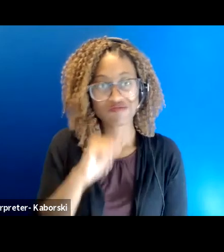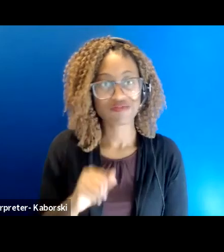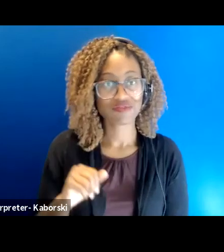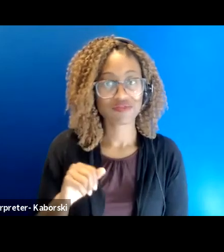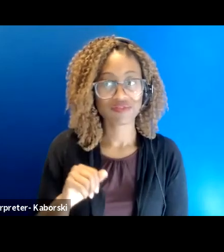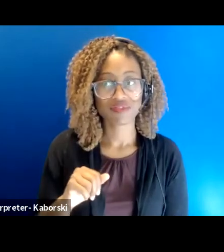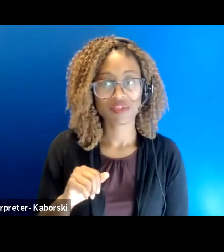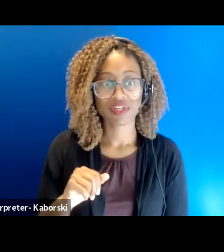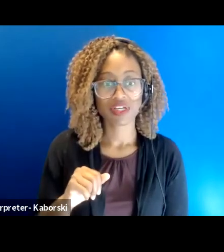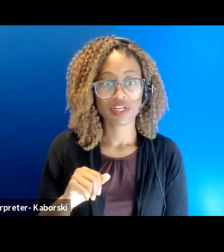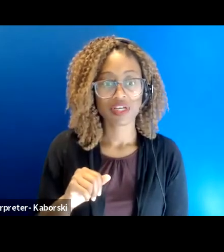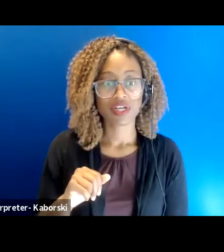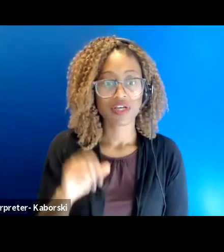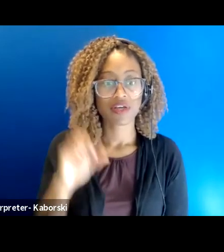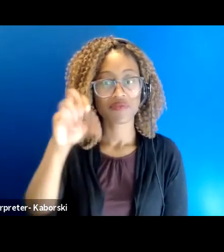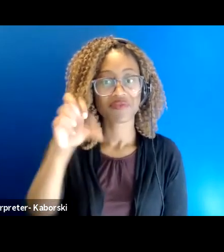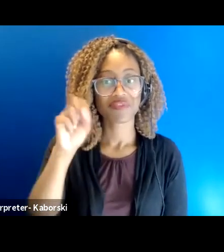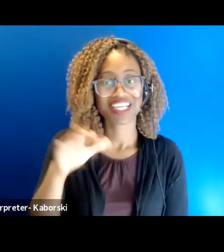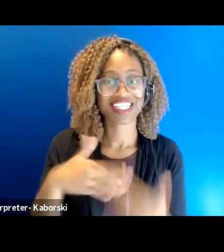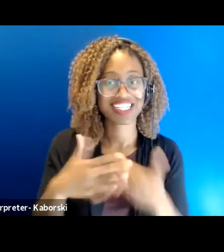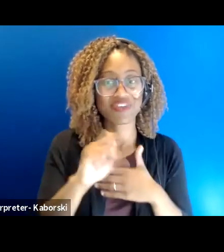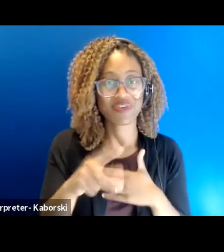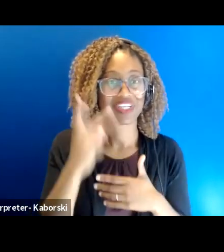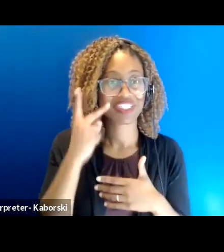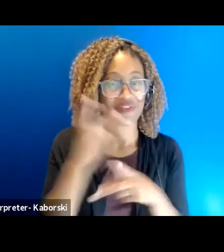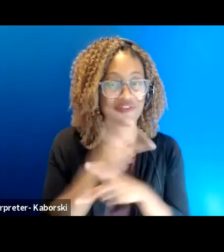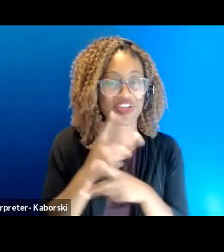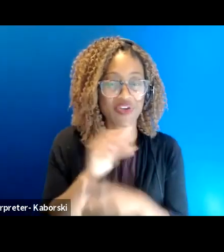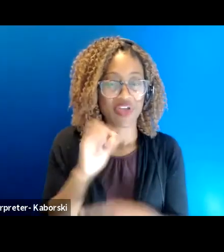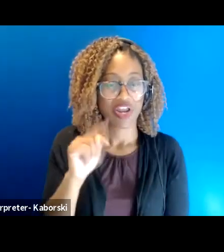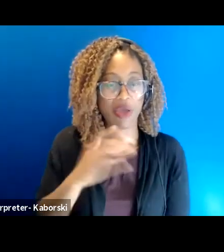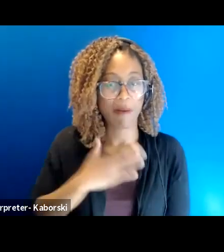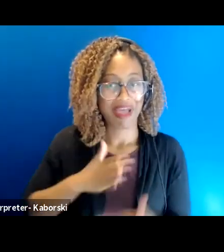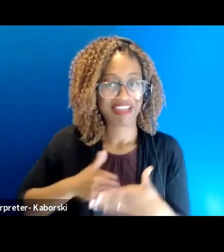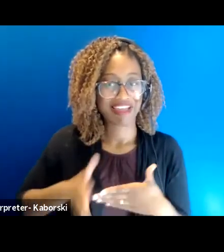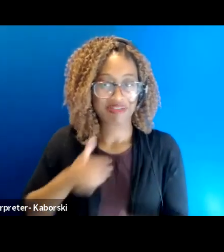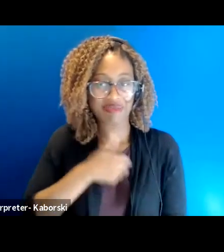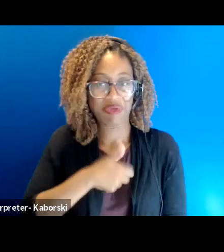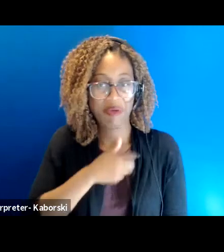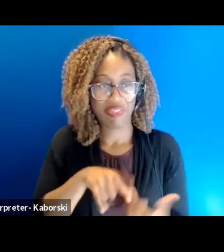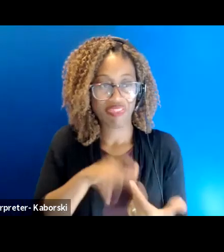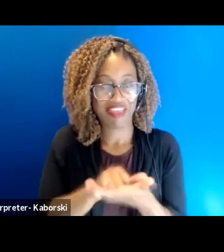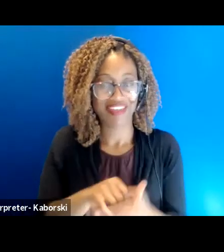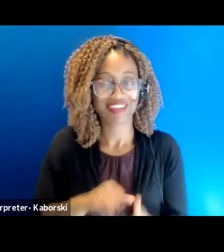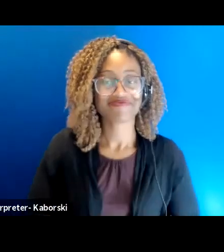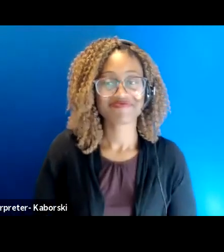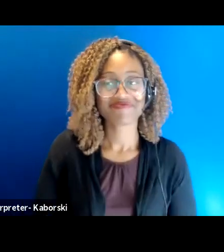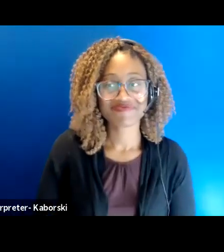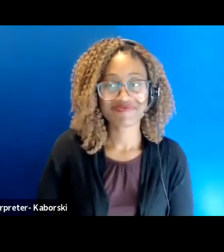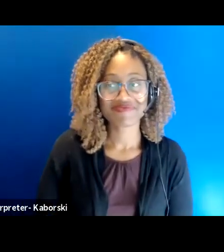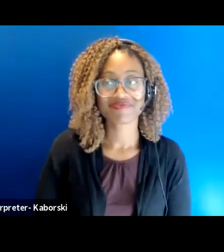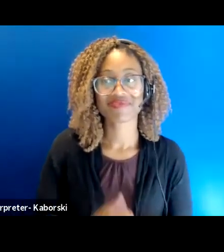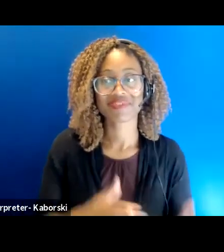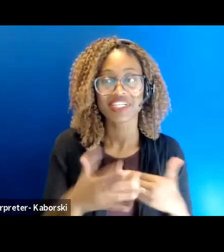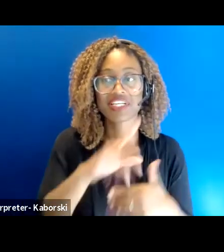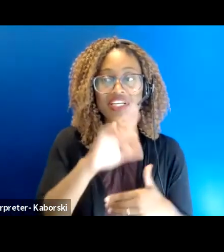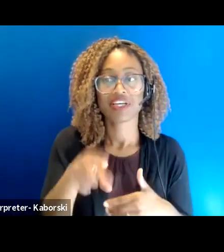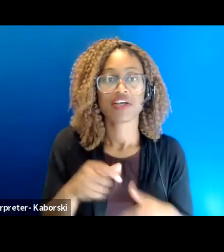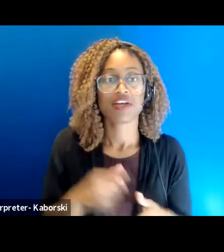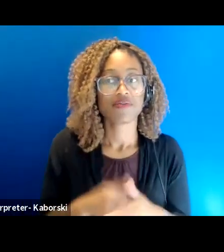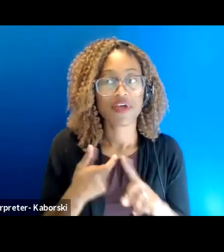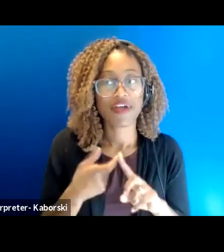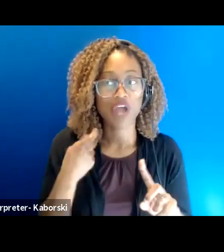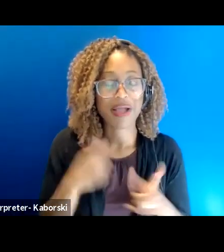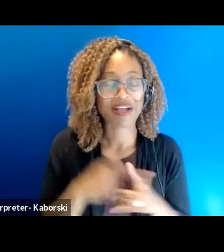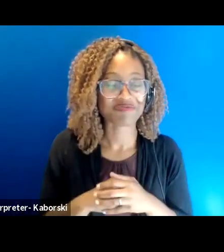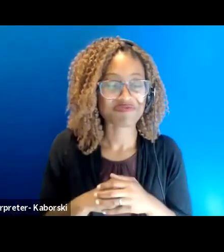gonna give this next question, and then we'll try to figure it out on my end. So, the next question comes